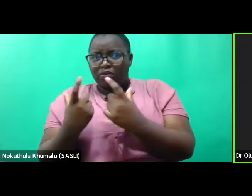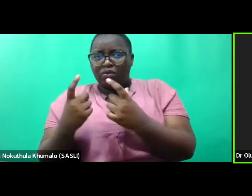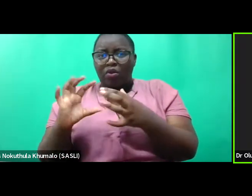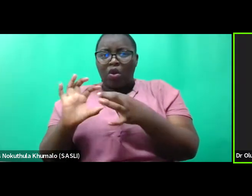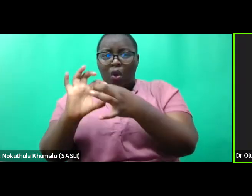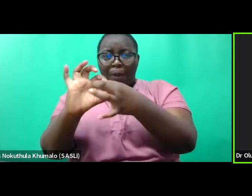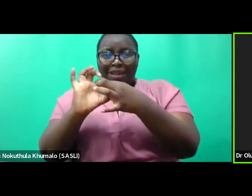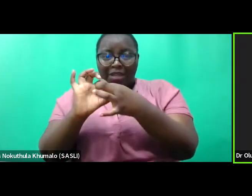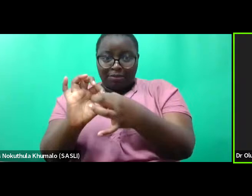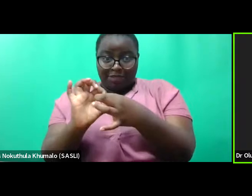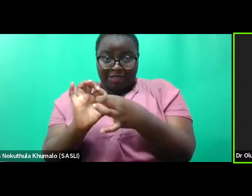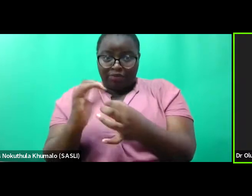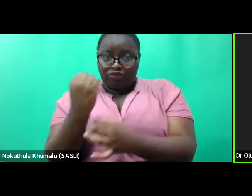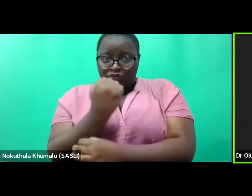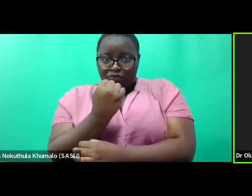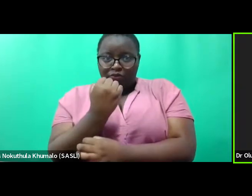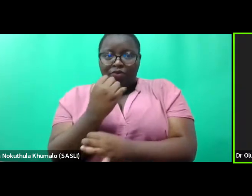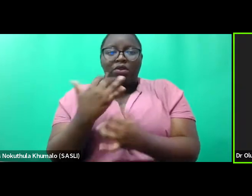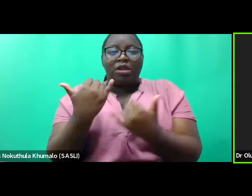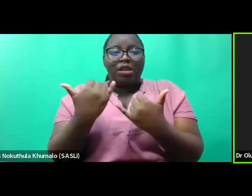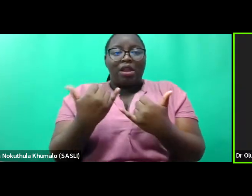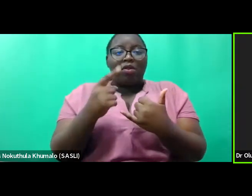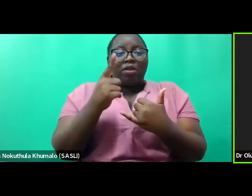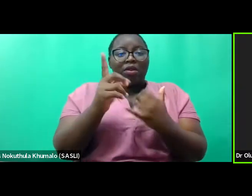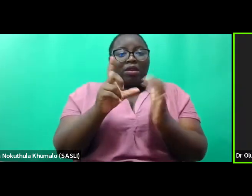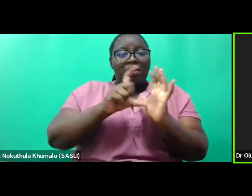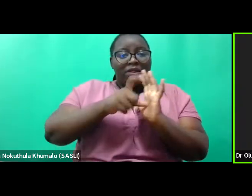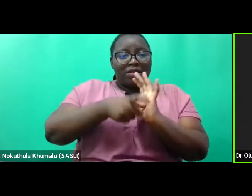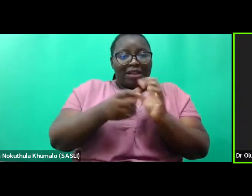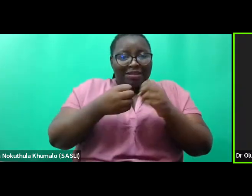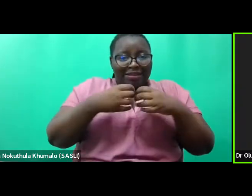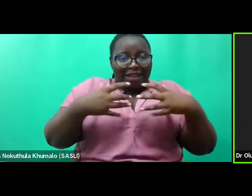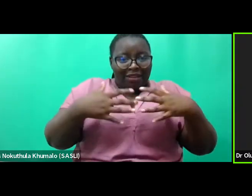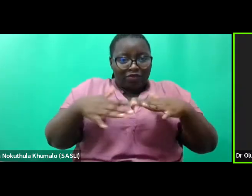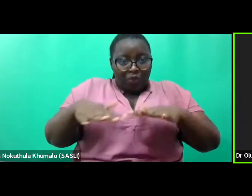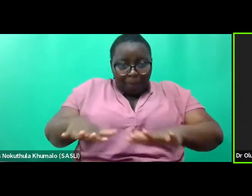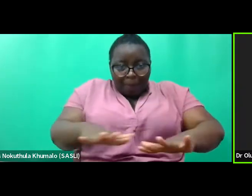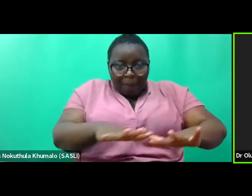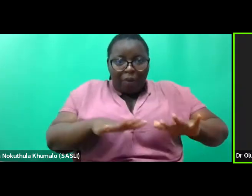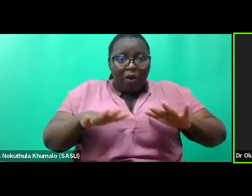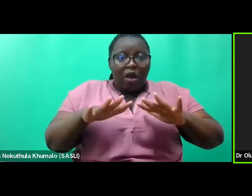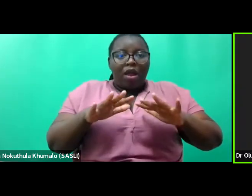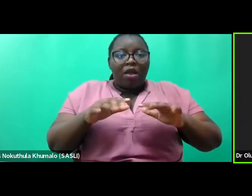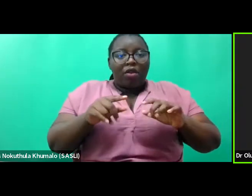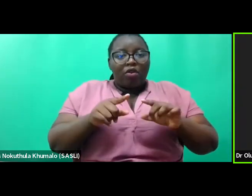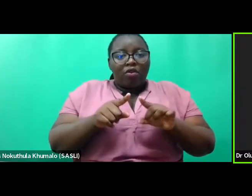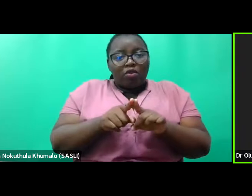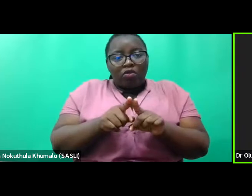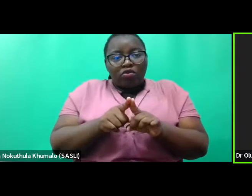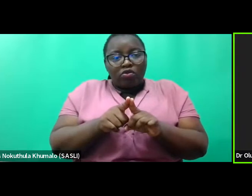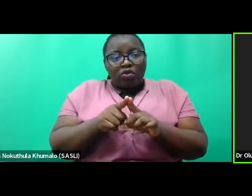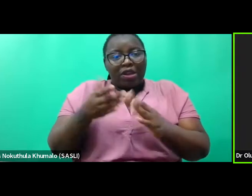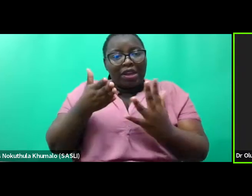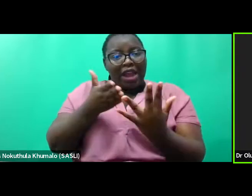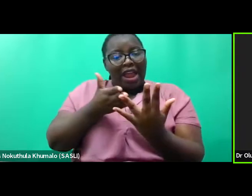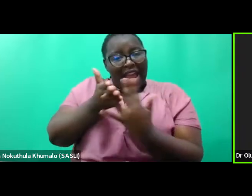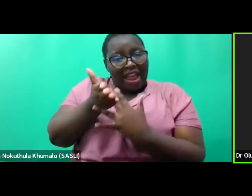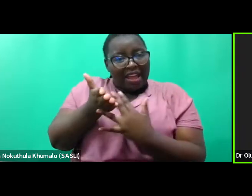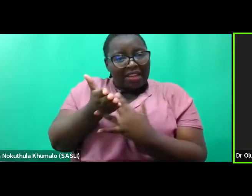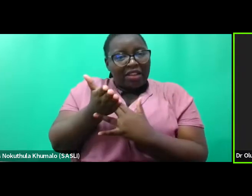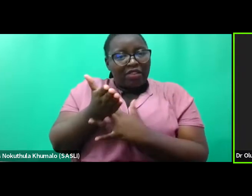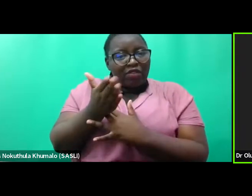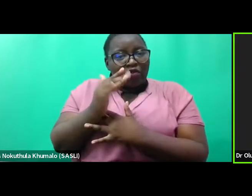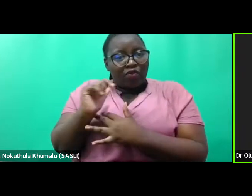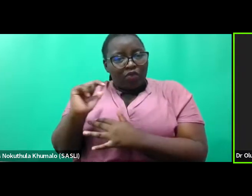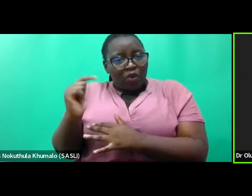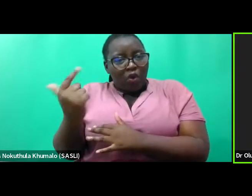design, it starts from the grassroots to the federal level. The essence is for everyone to be carried along. Please move to the